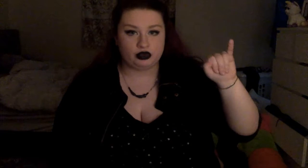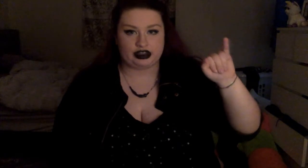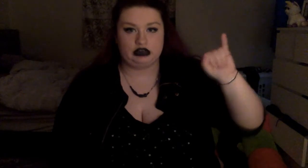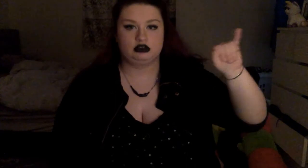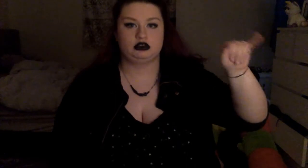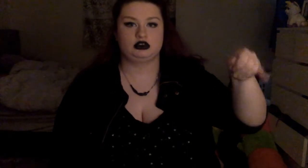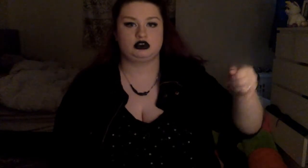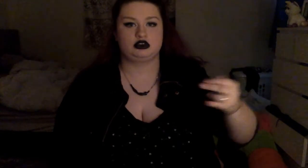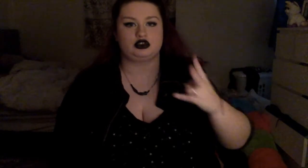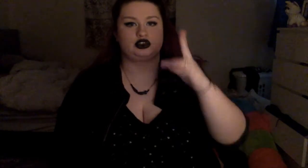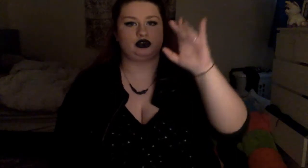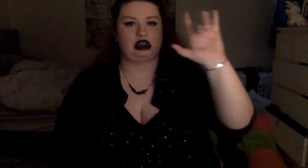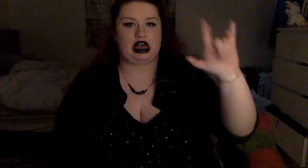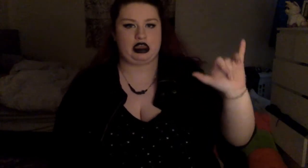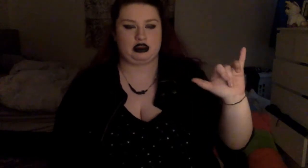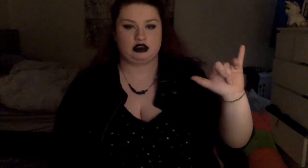it. July.